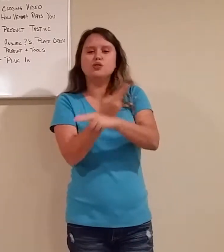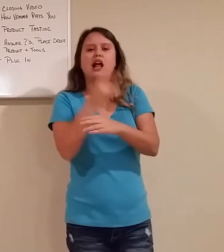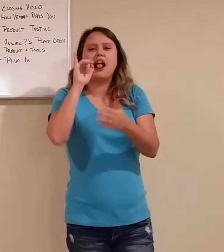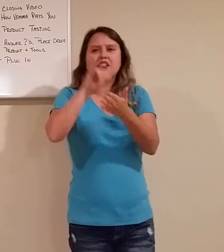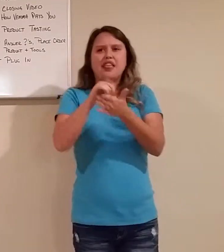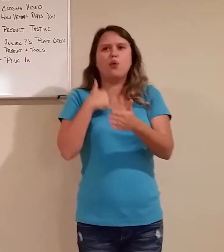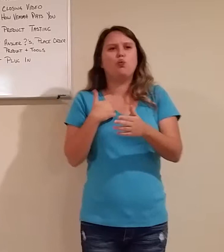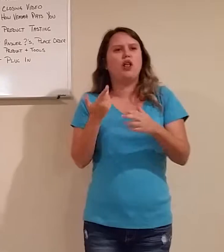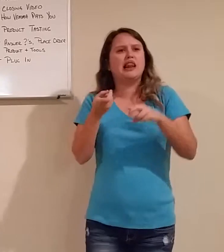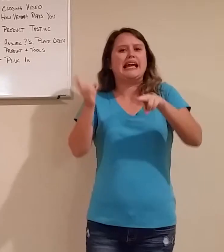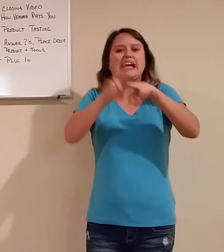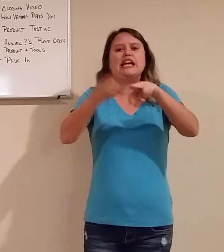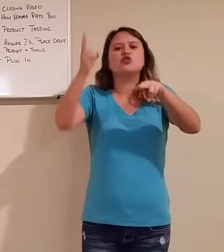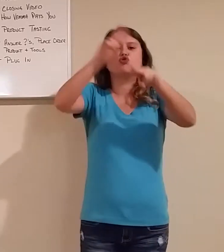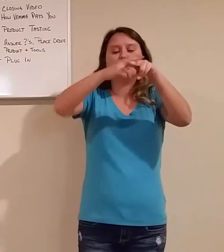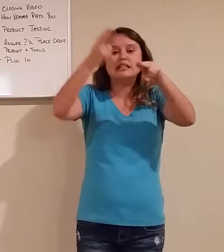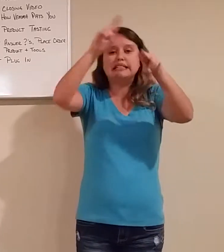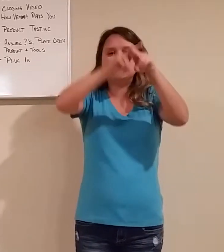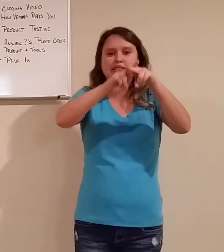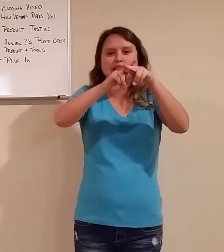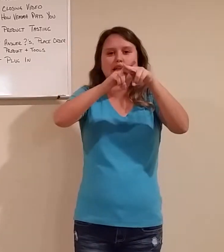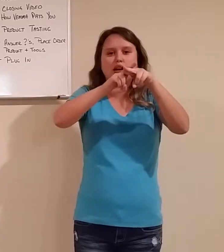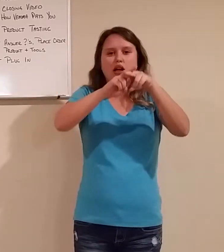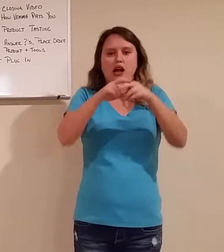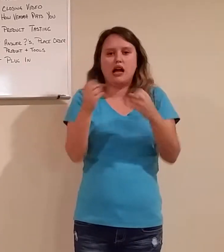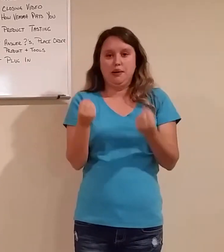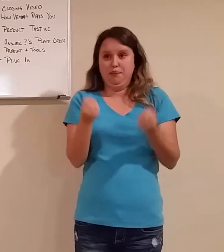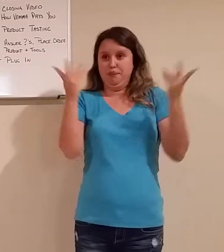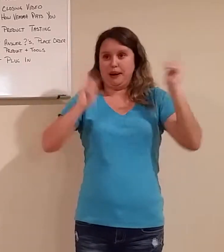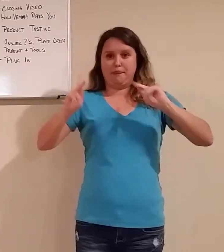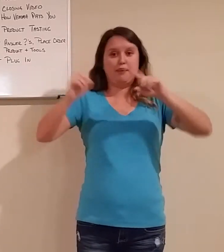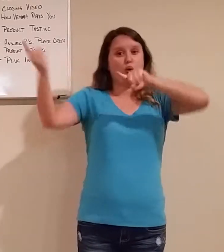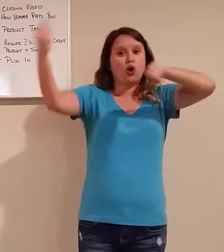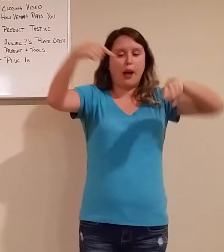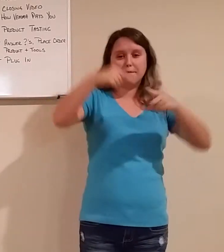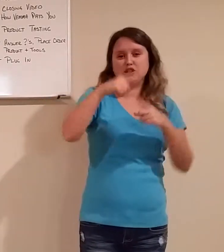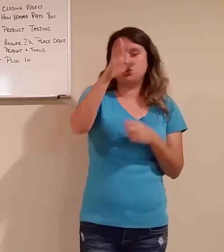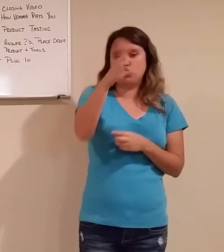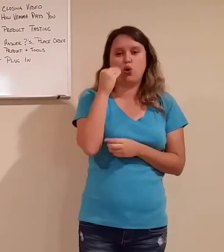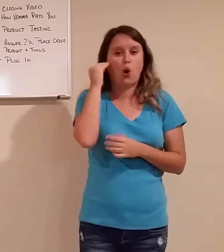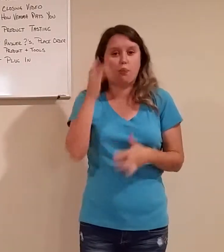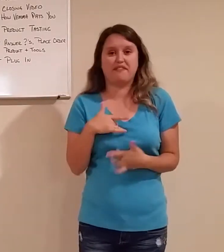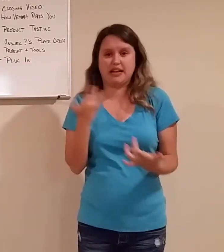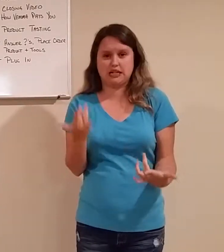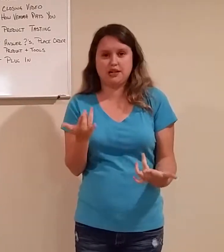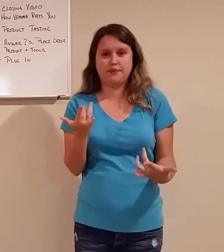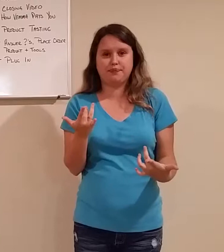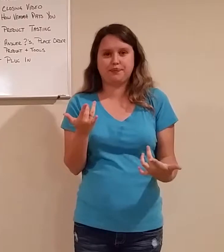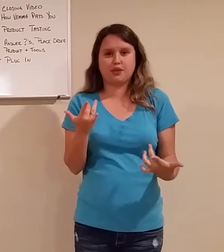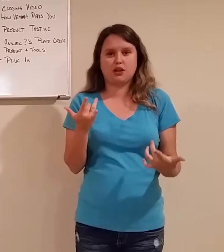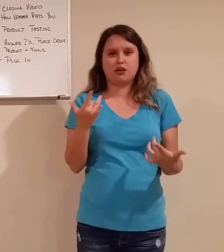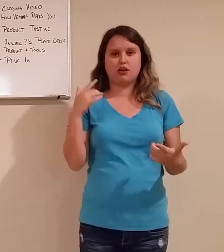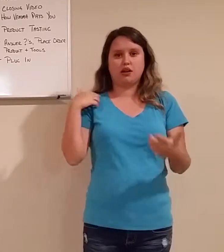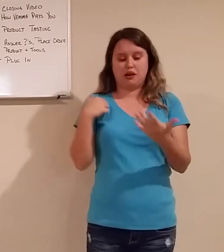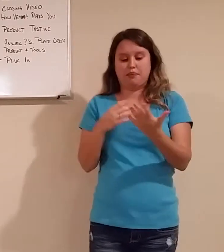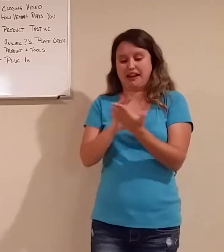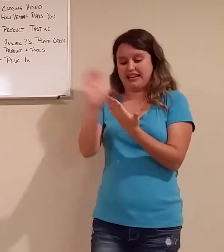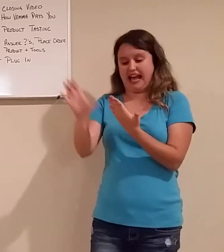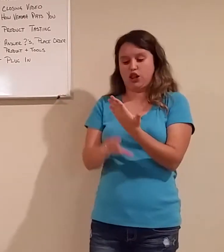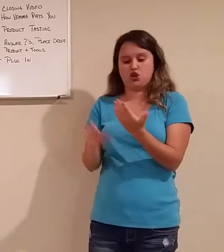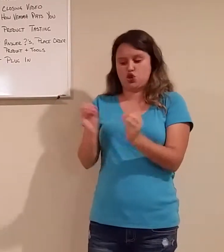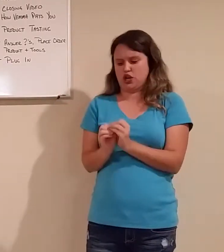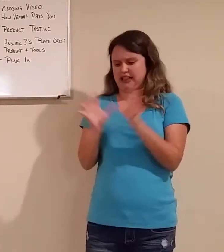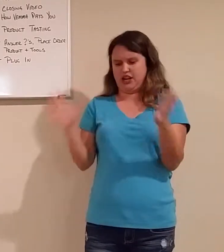will increase the attendance of our invitation. The first one is, by clearing the calendar, we